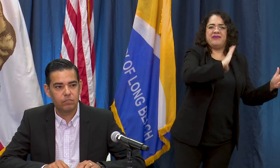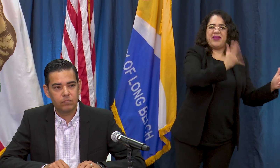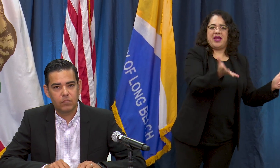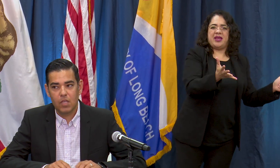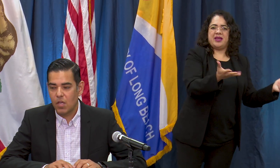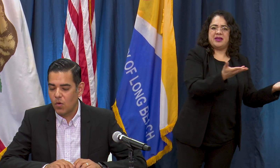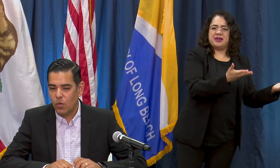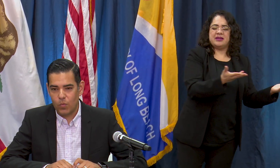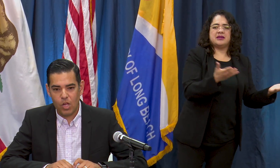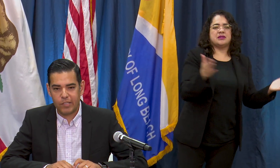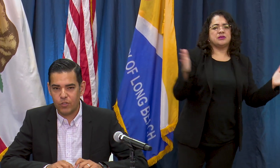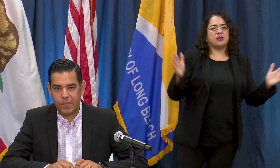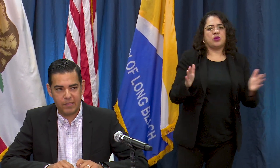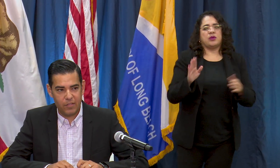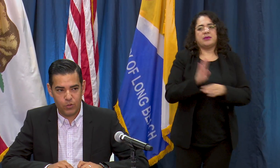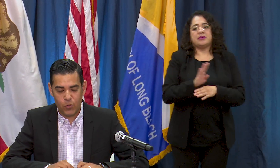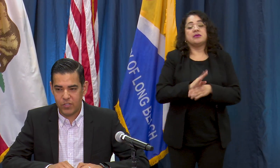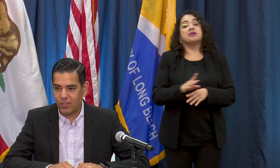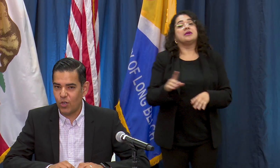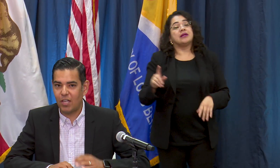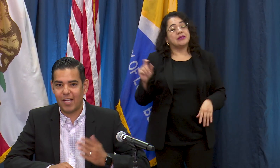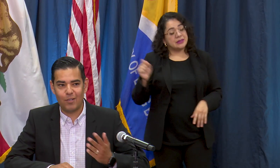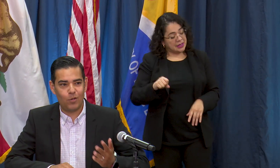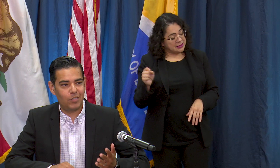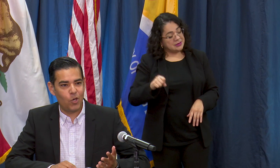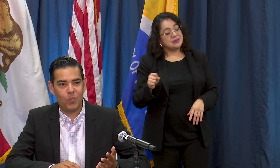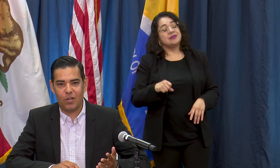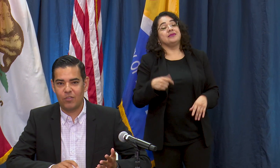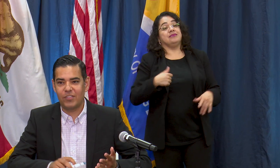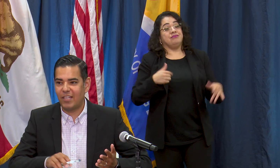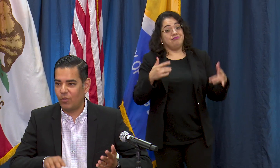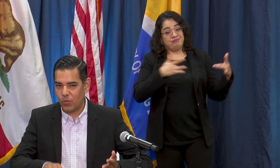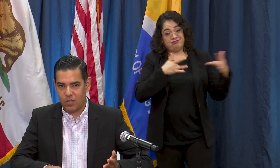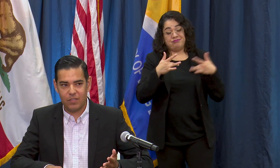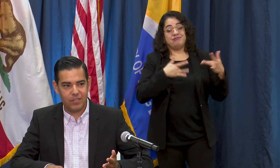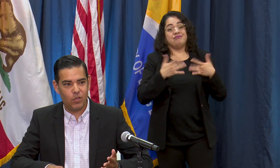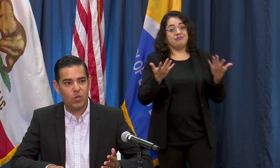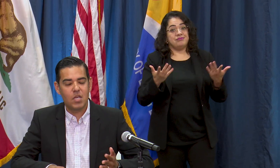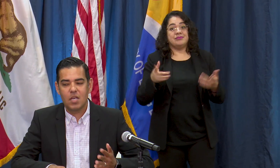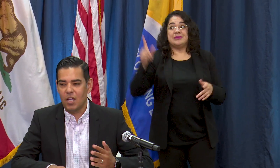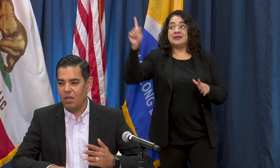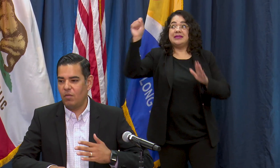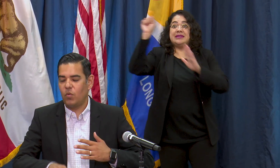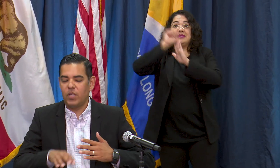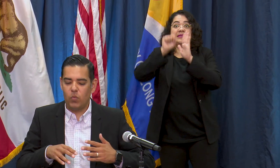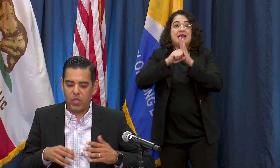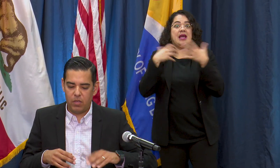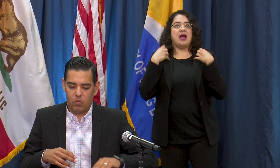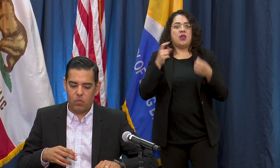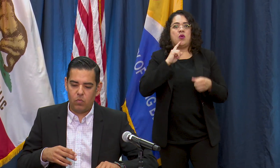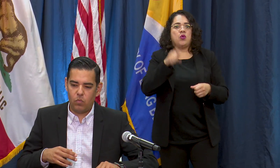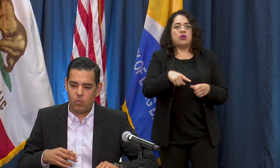small businesses are really struggling right now. Well, we're all concerned about that. The truth is that they're not allowed to open under the state health order. And so,